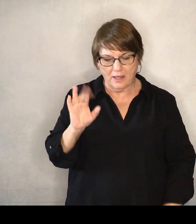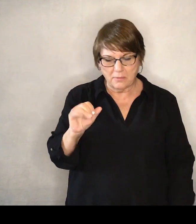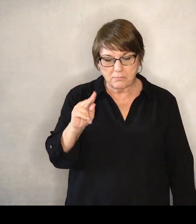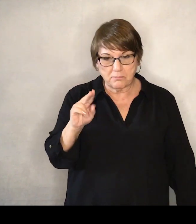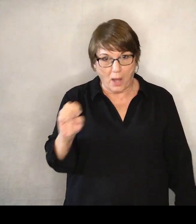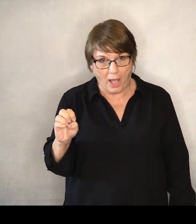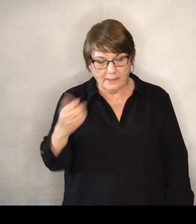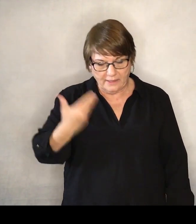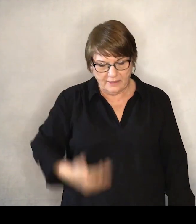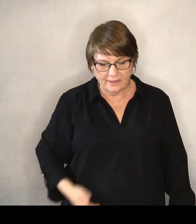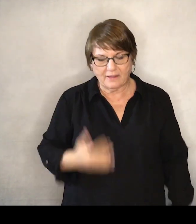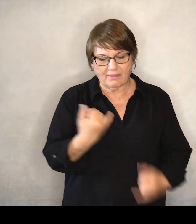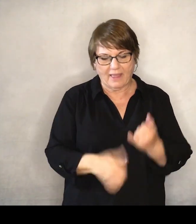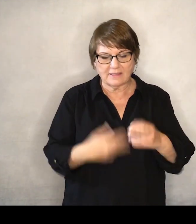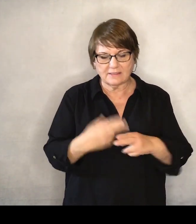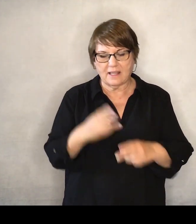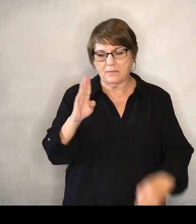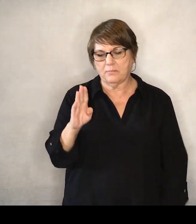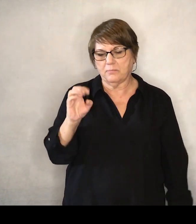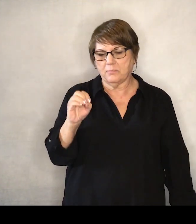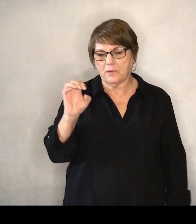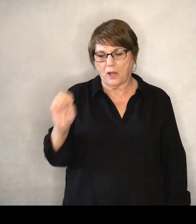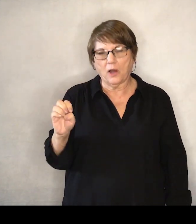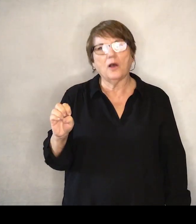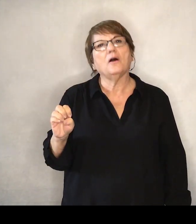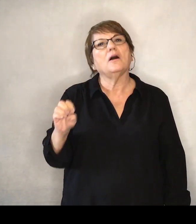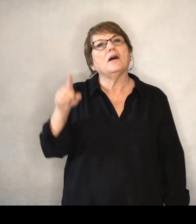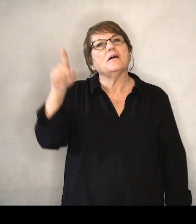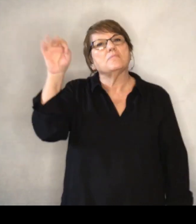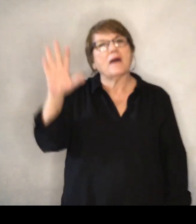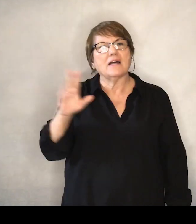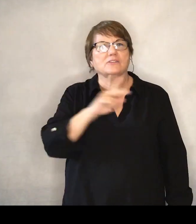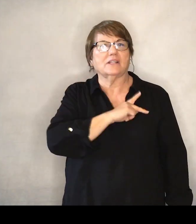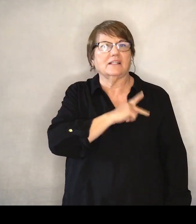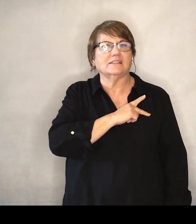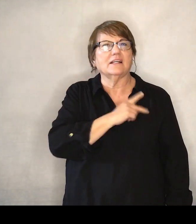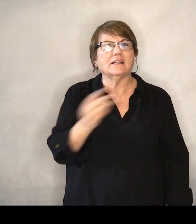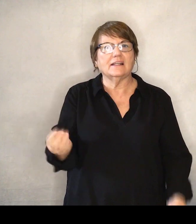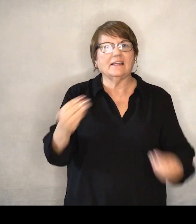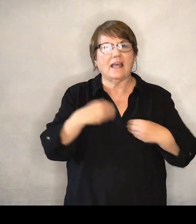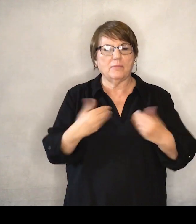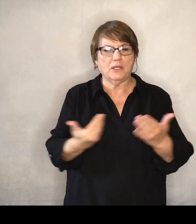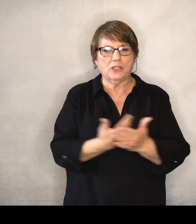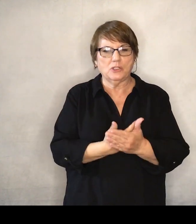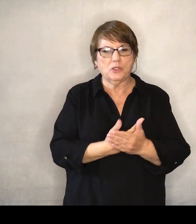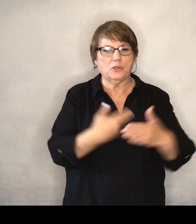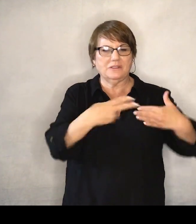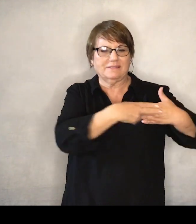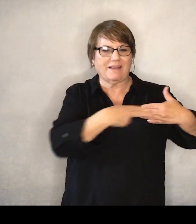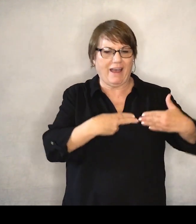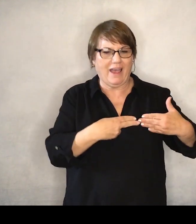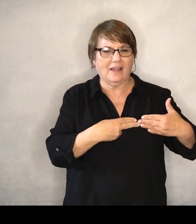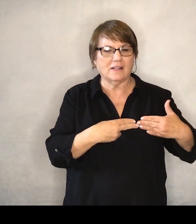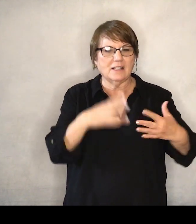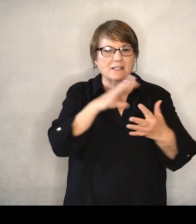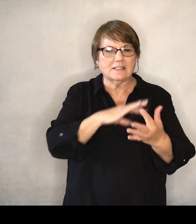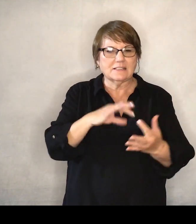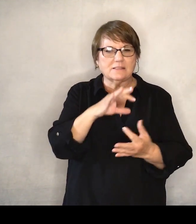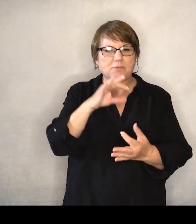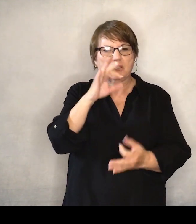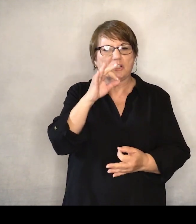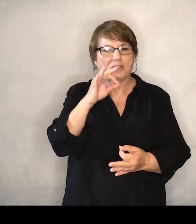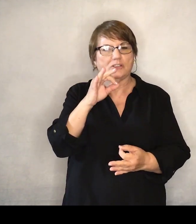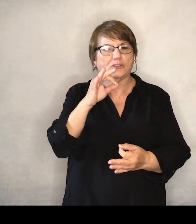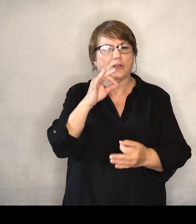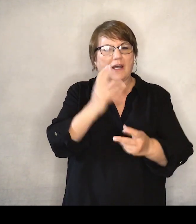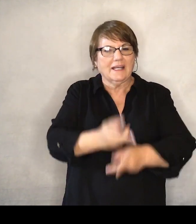Bow, and Keenan just gave me a new title, a spiritual care pastor. So I like that. Now, where's the money that goes along with